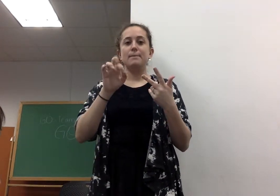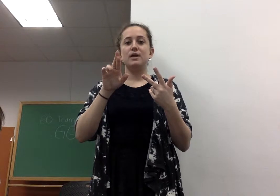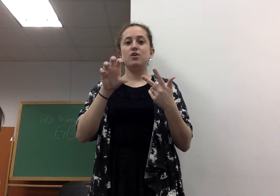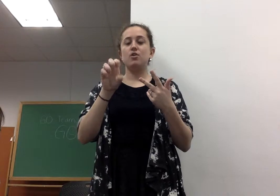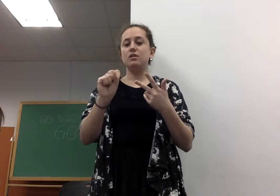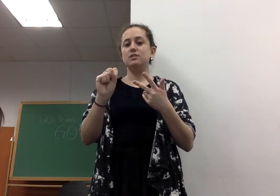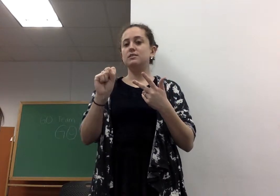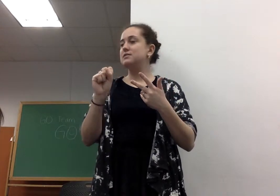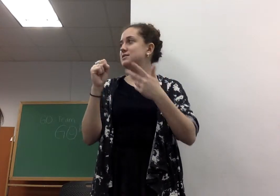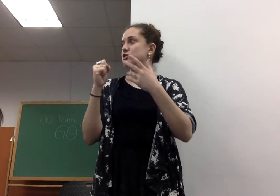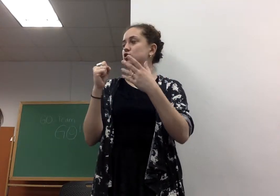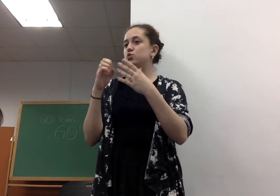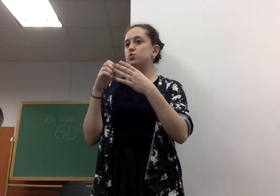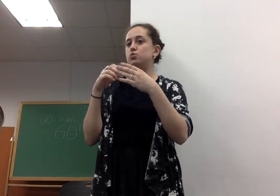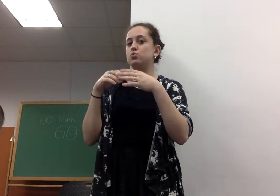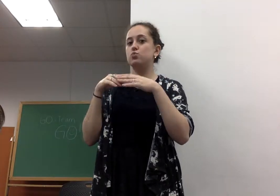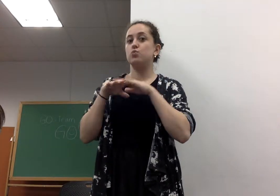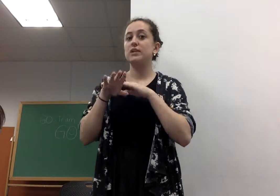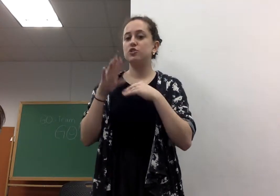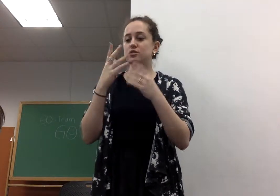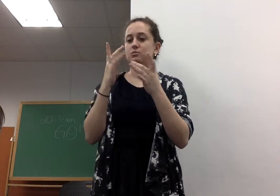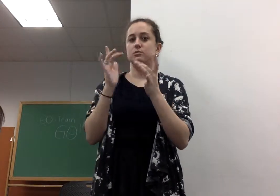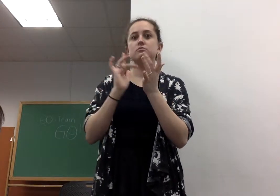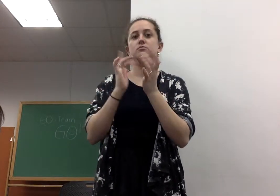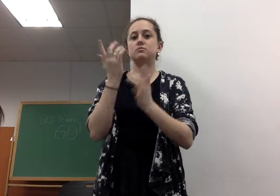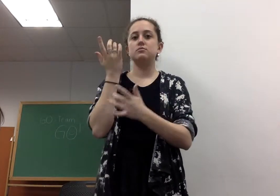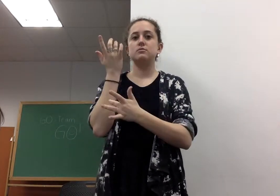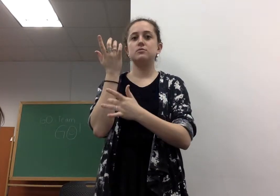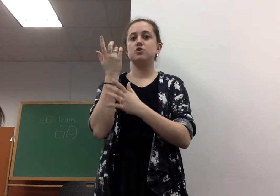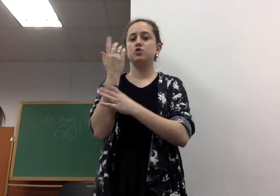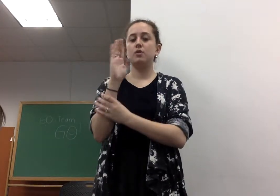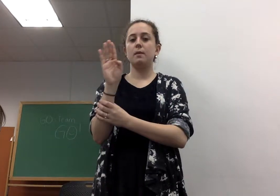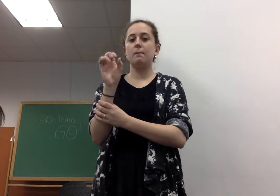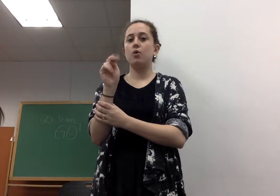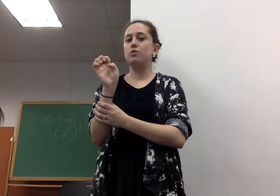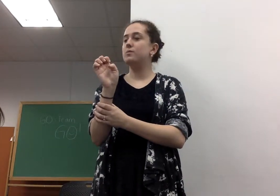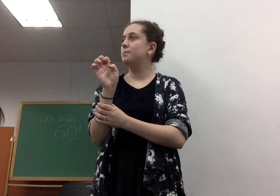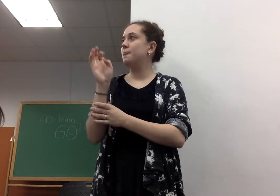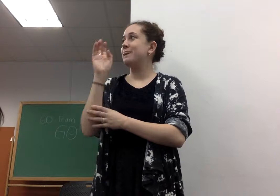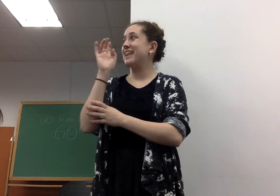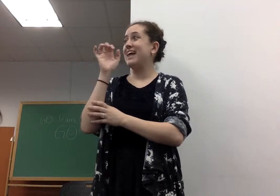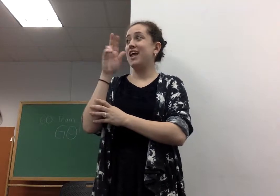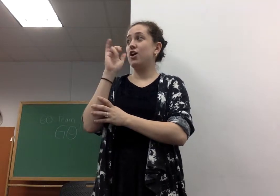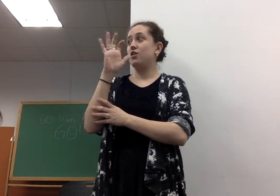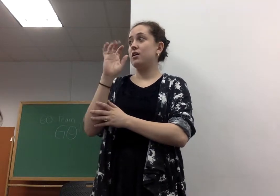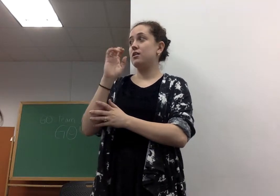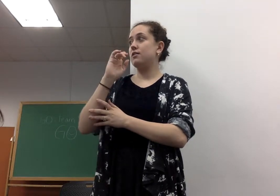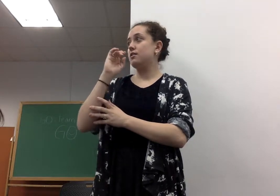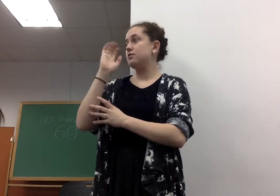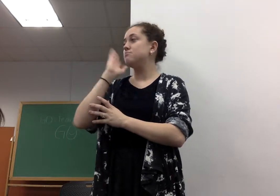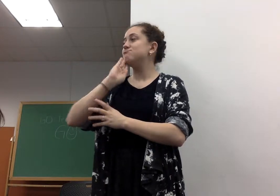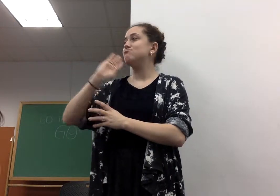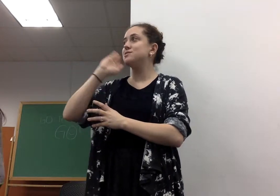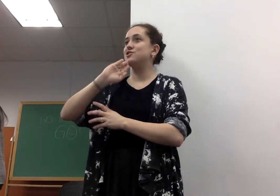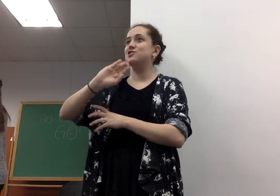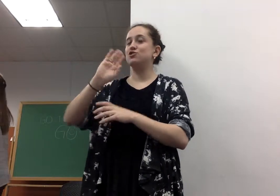bone. Let's just say, that Eric goes out for track. Let's say Eric goes out for track. He becomes this great long jumper, and during practice, he's running down the